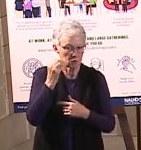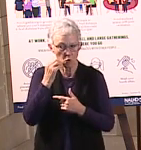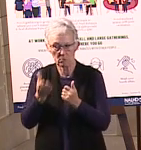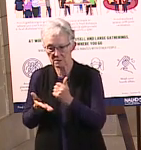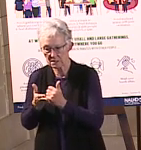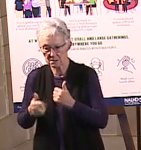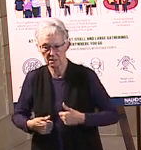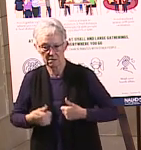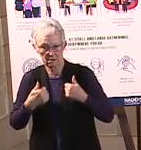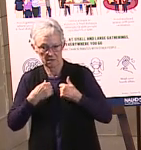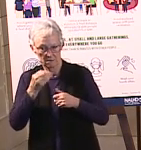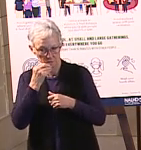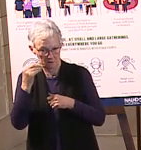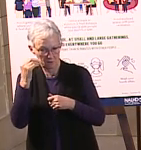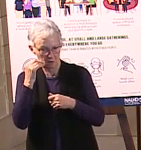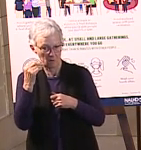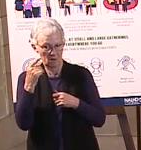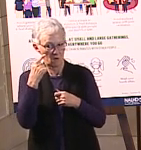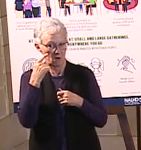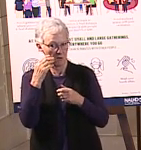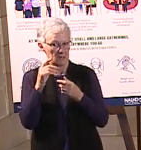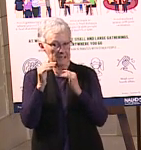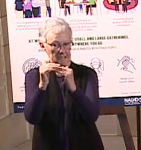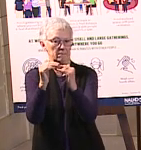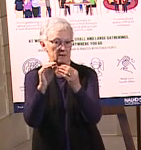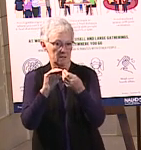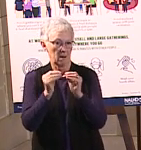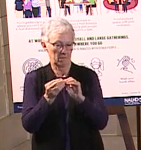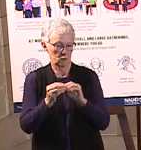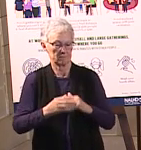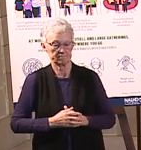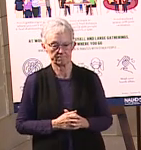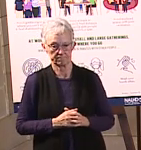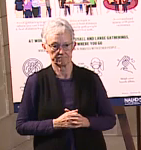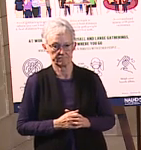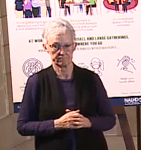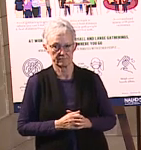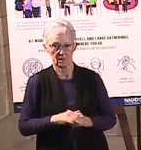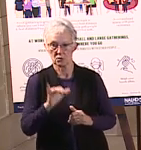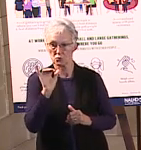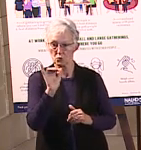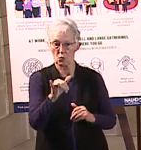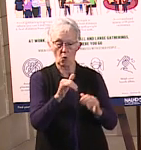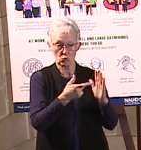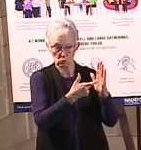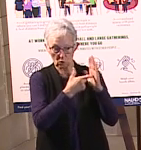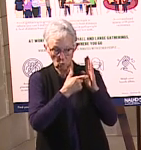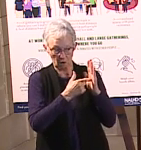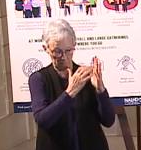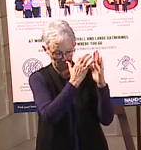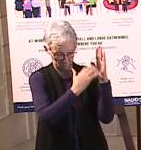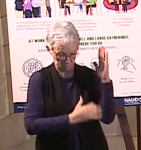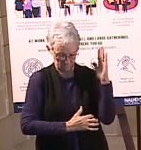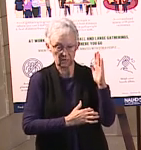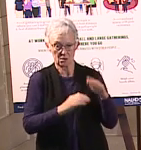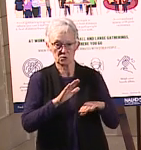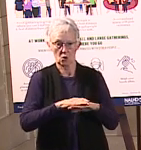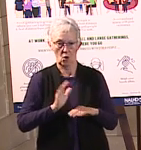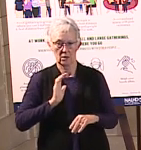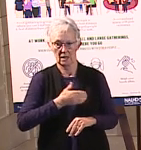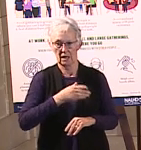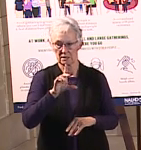Now, the essential caregiver guidance for long-term care facilities can be found on the DHHS website, and that